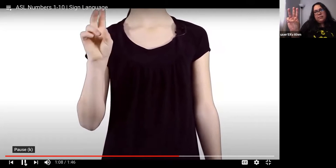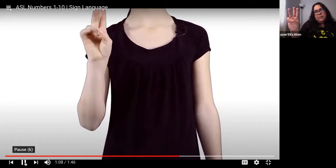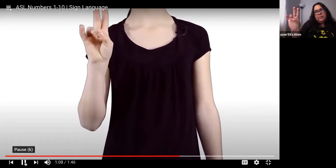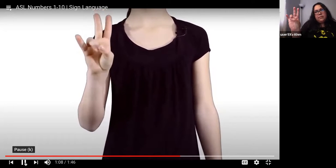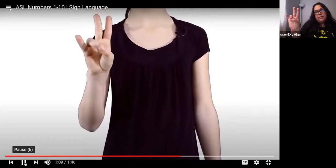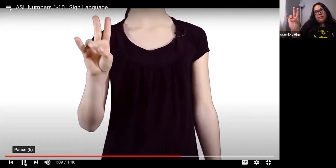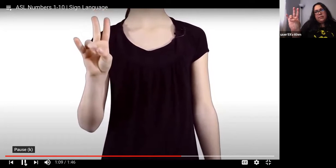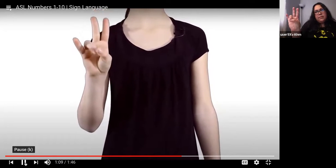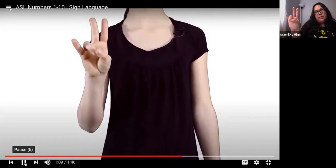7,